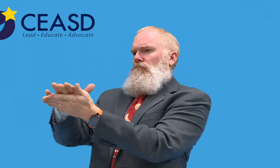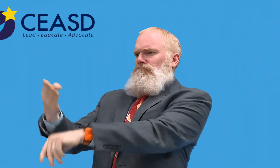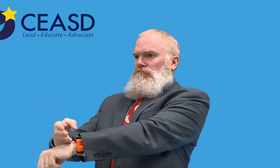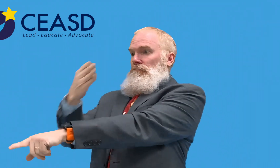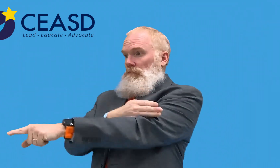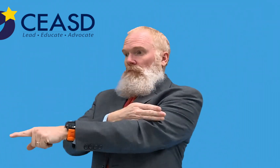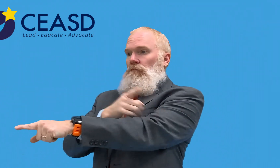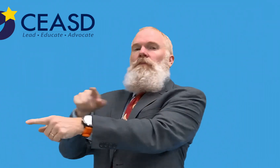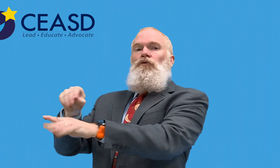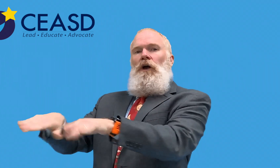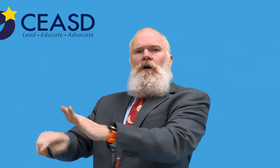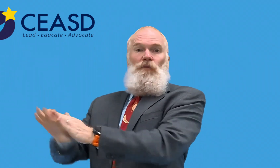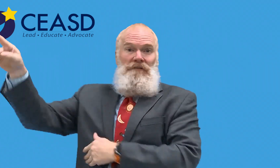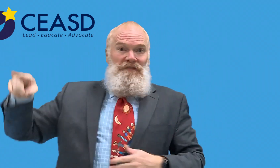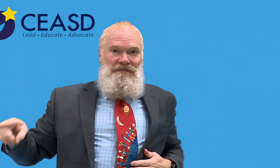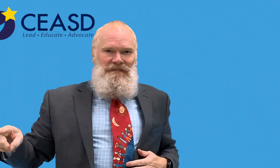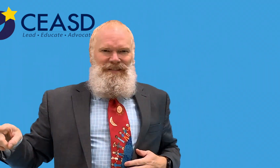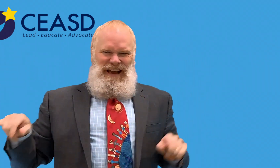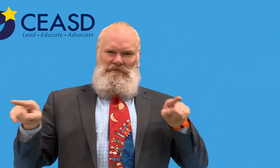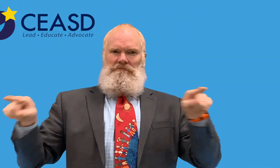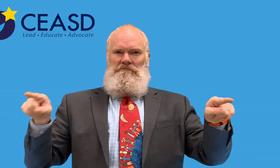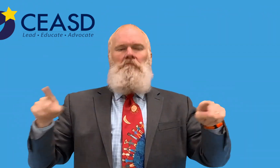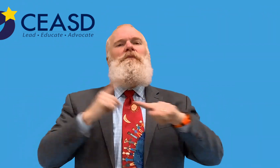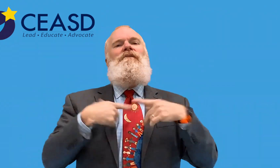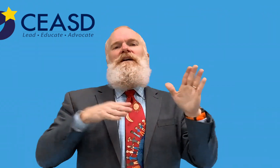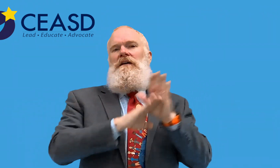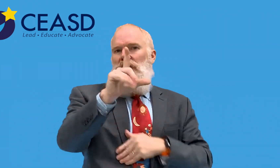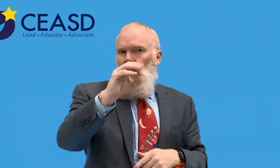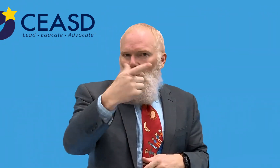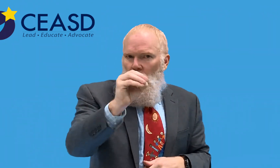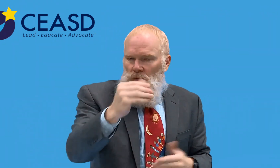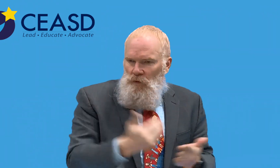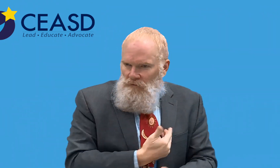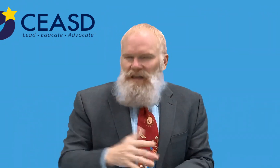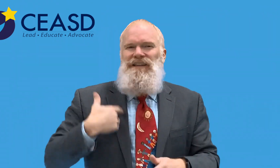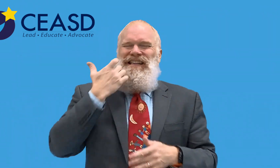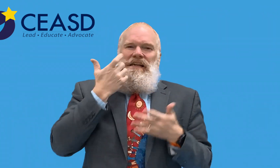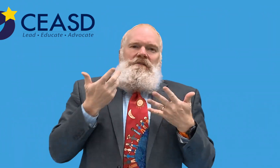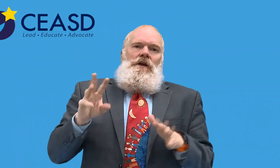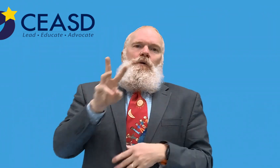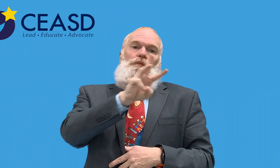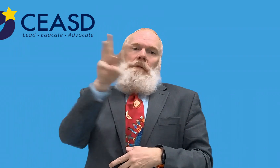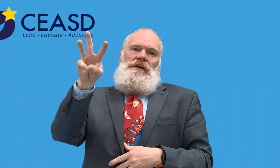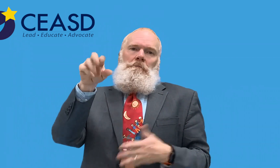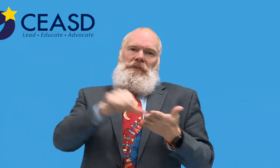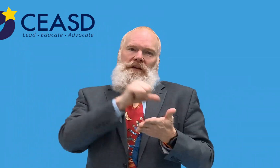see deaf children thrive. We will see this come to fruition by providing support and training for leaders, which will